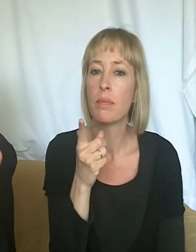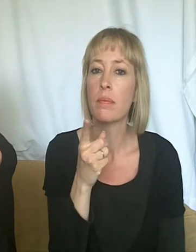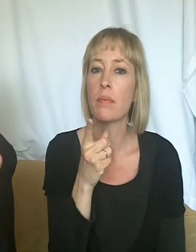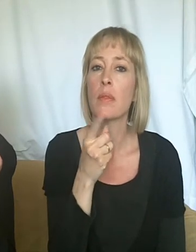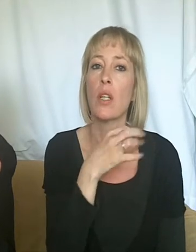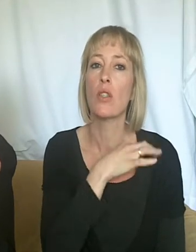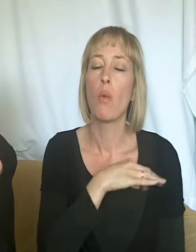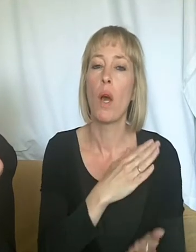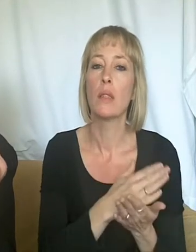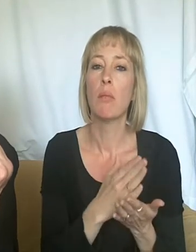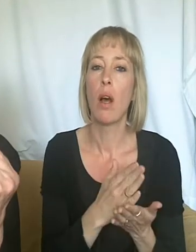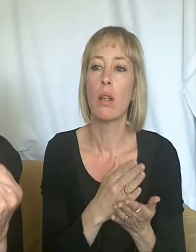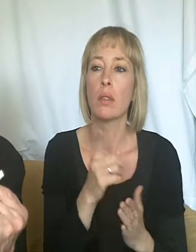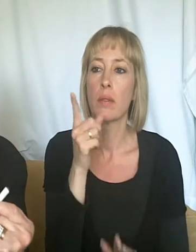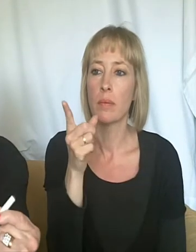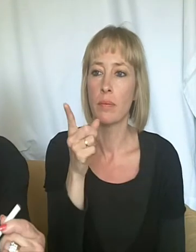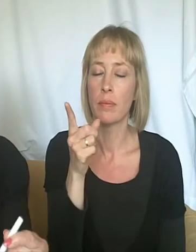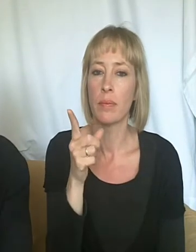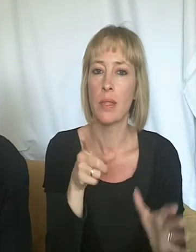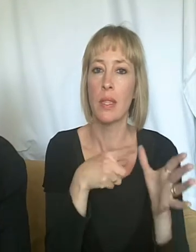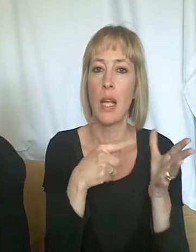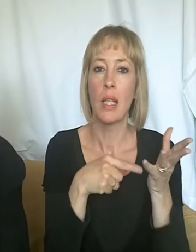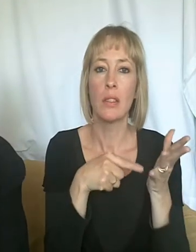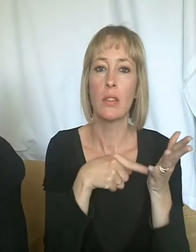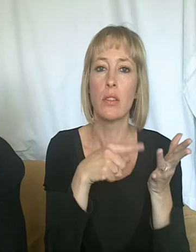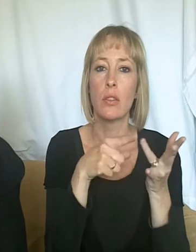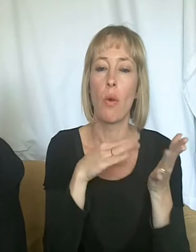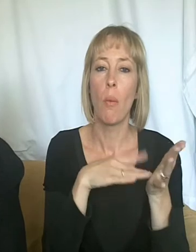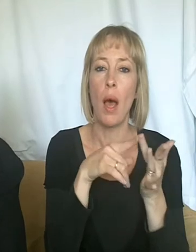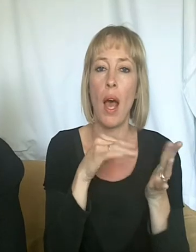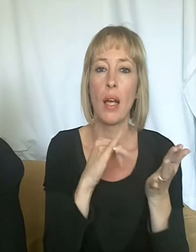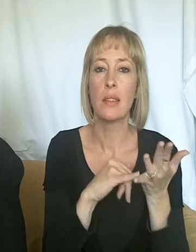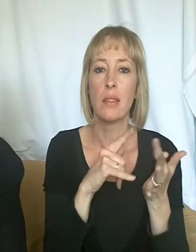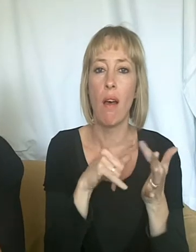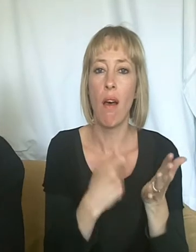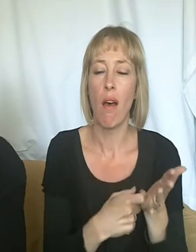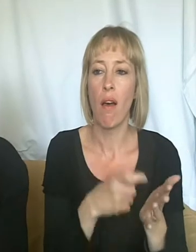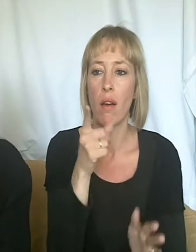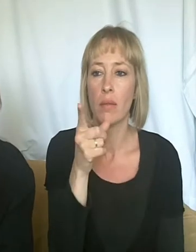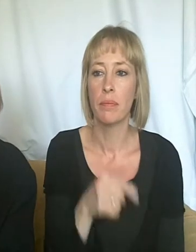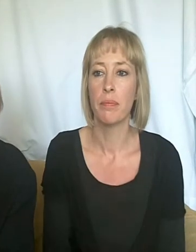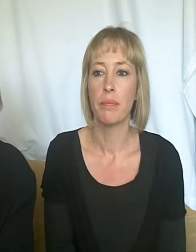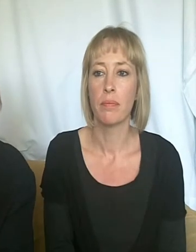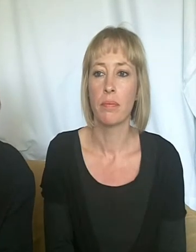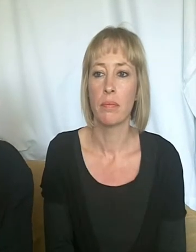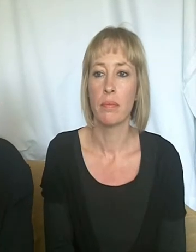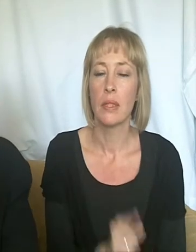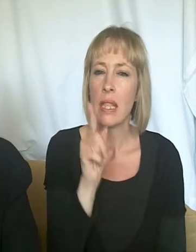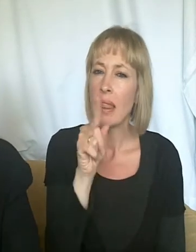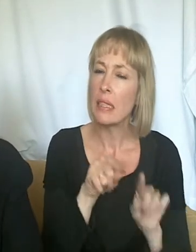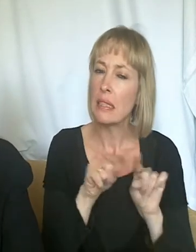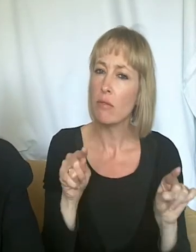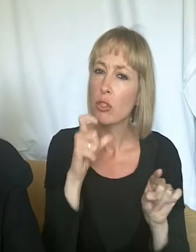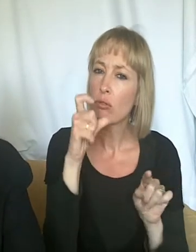and an atomizer and a cartridge. So this is slightly different to a